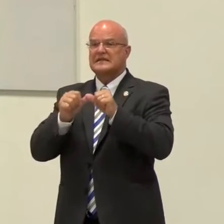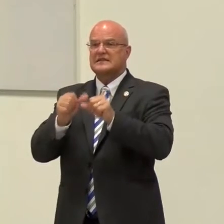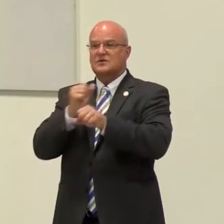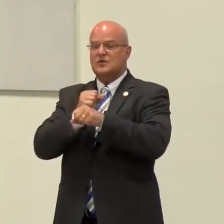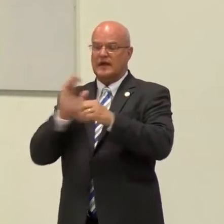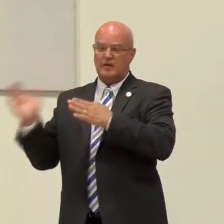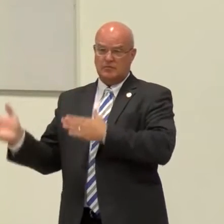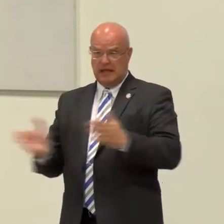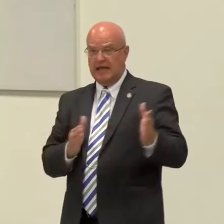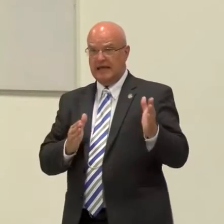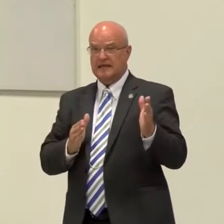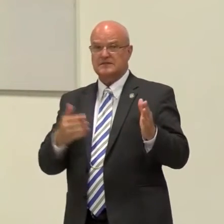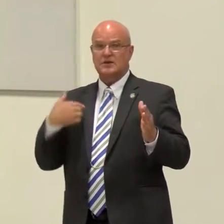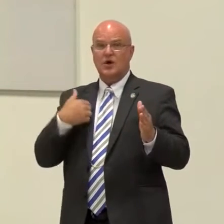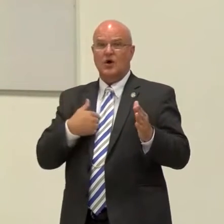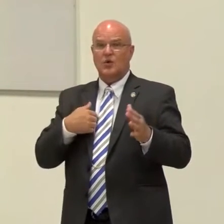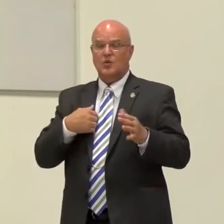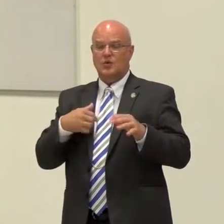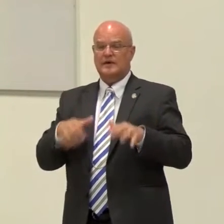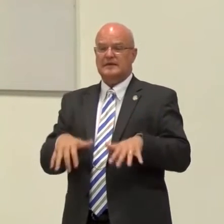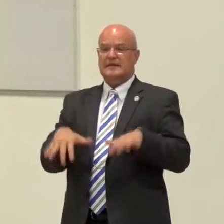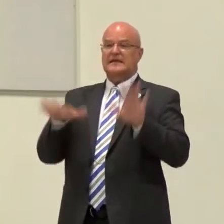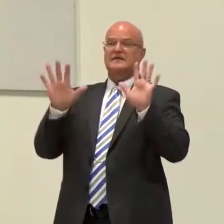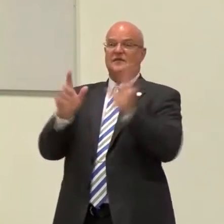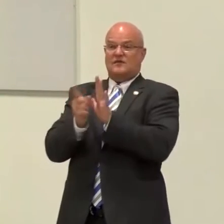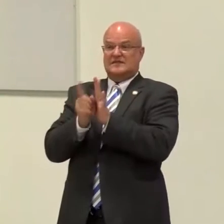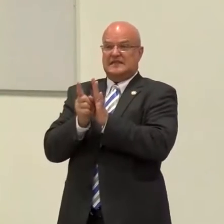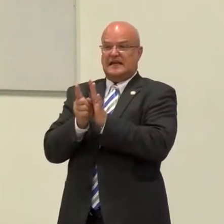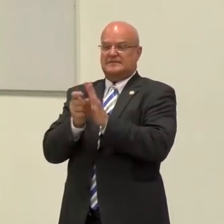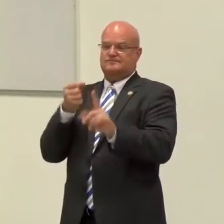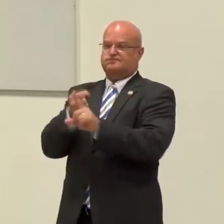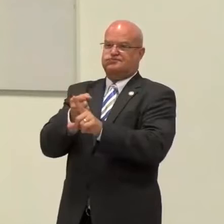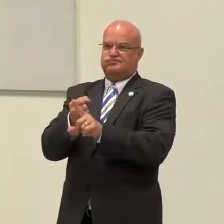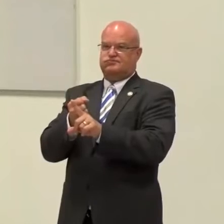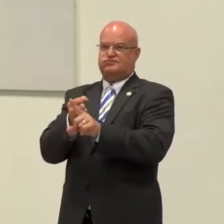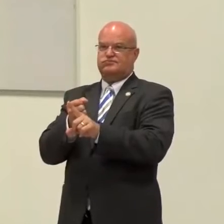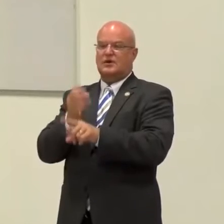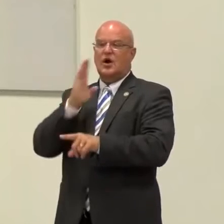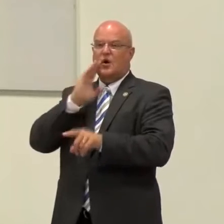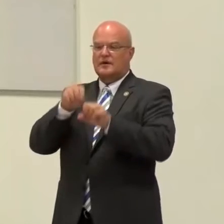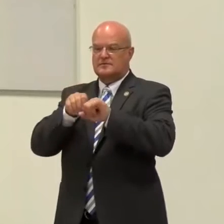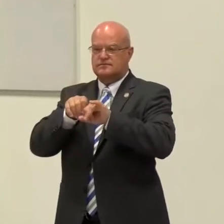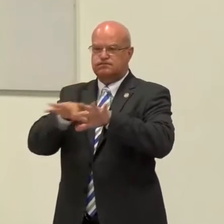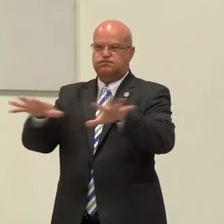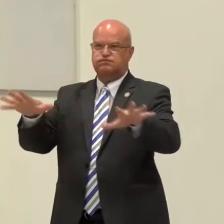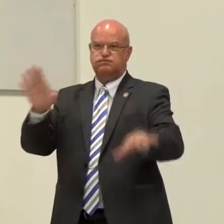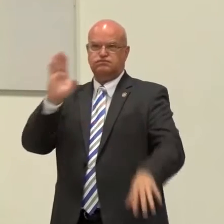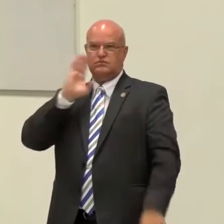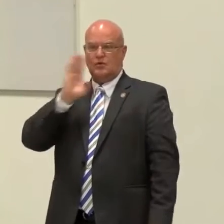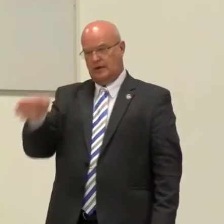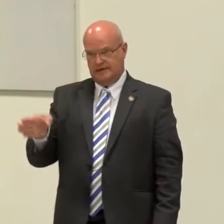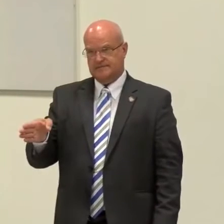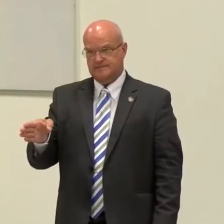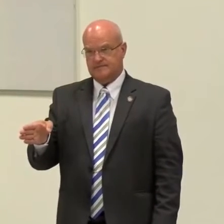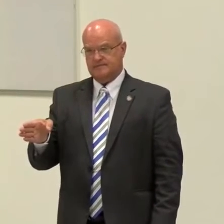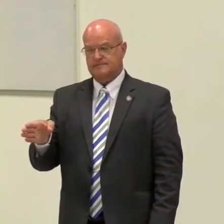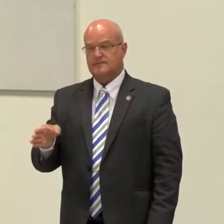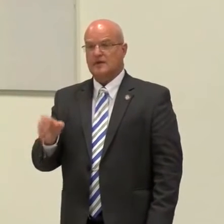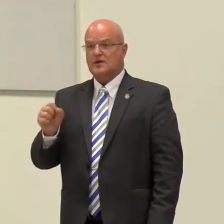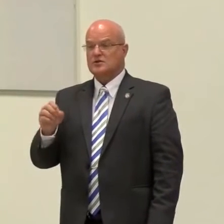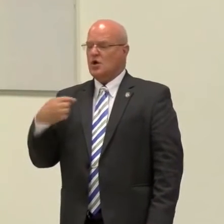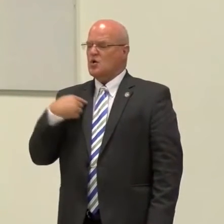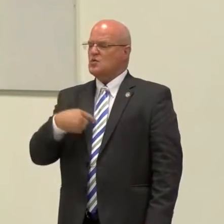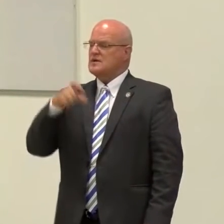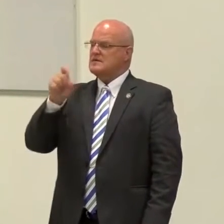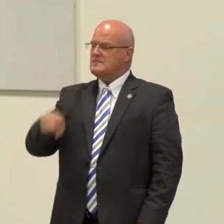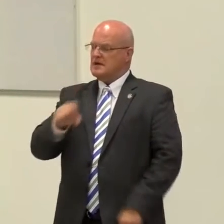our strategy. And we let up for 1 second, it will come back and it will accelerate once again. So we